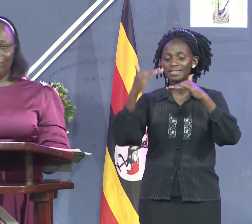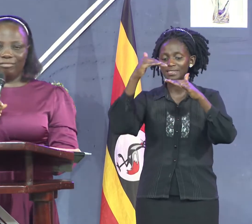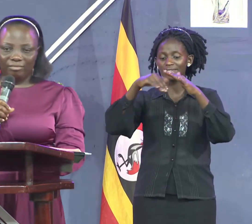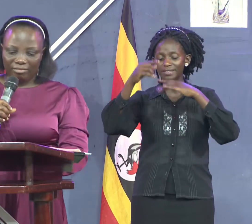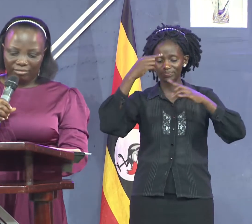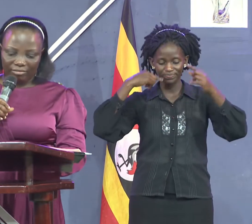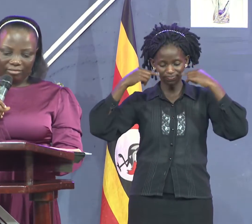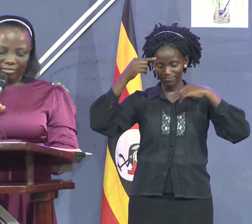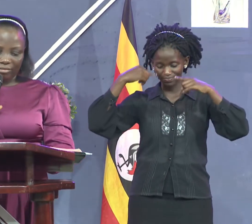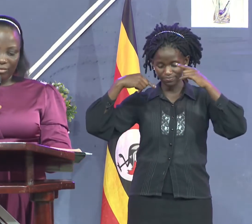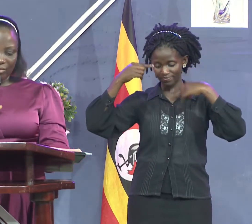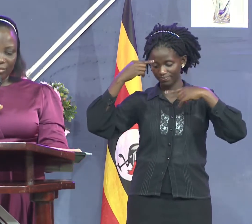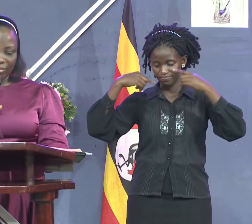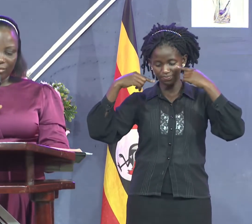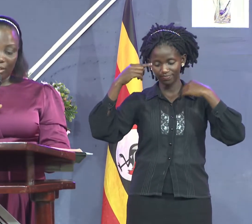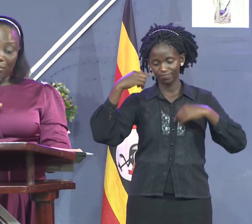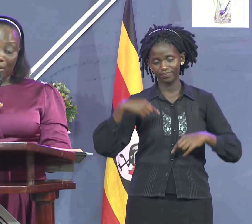you will wind up weeping.